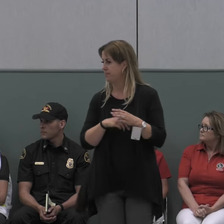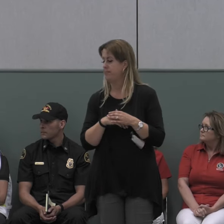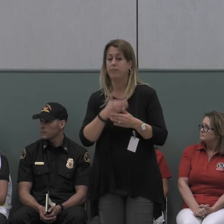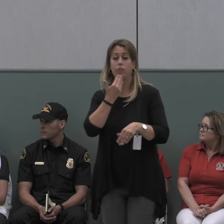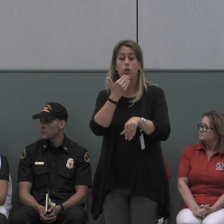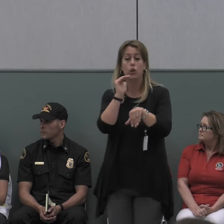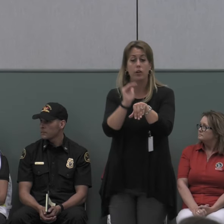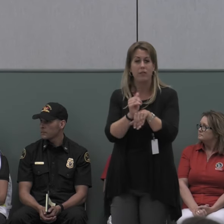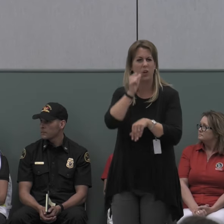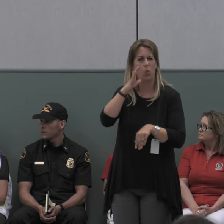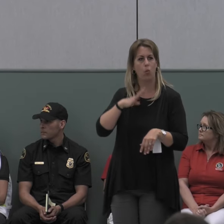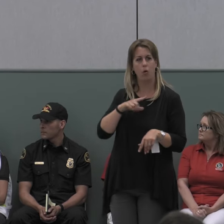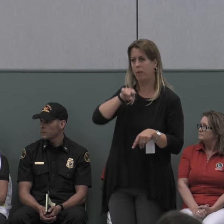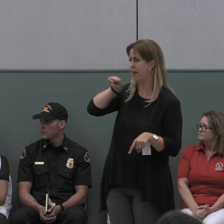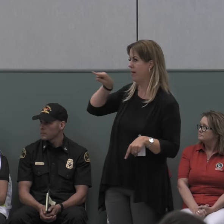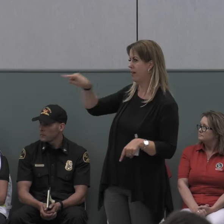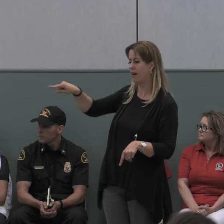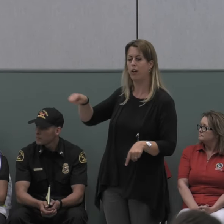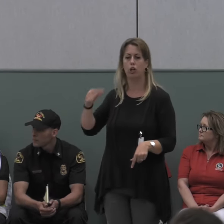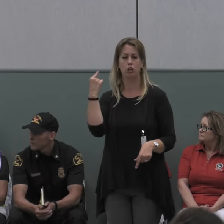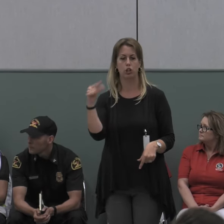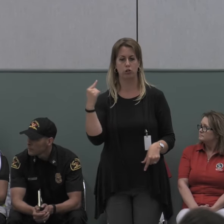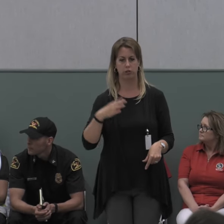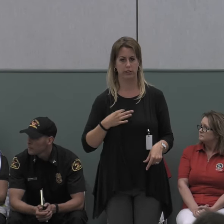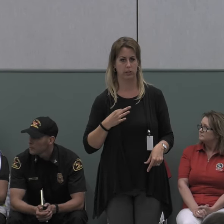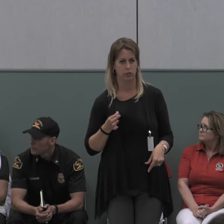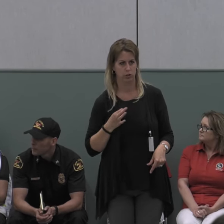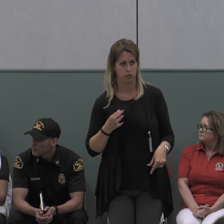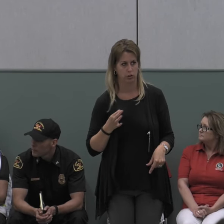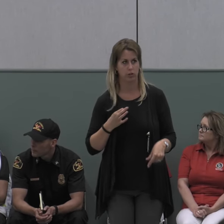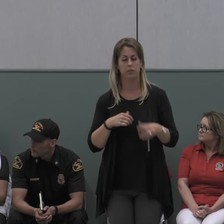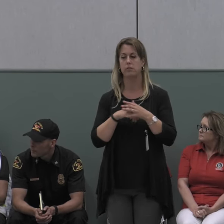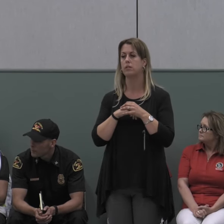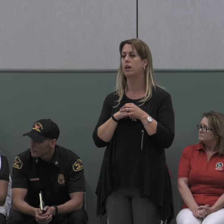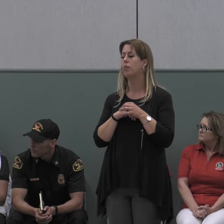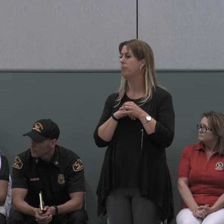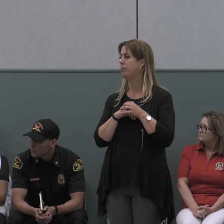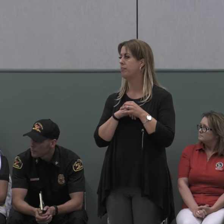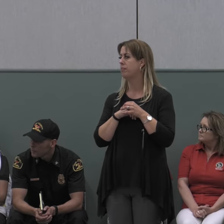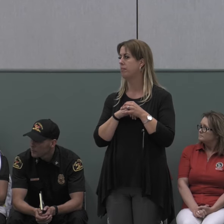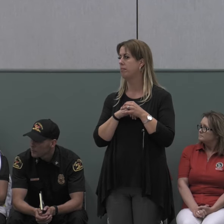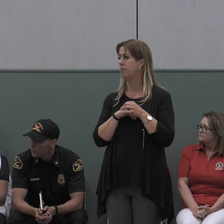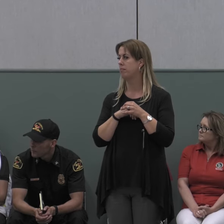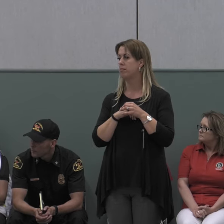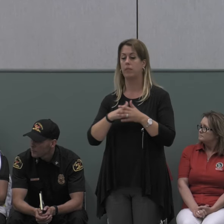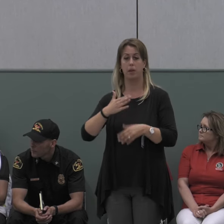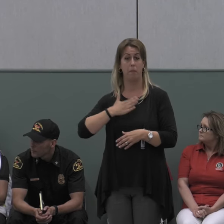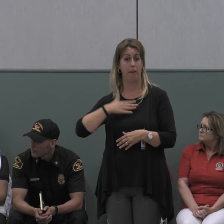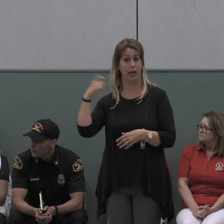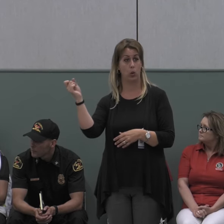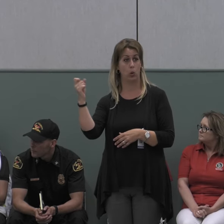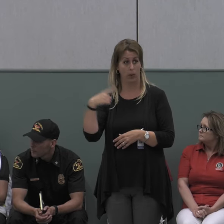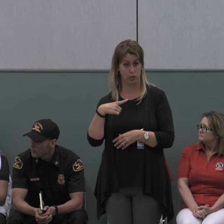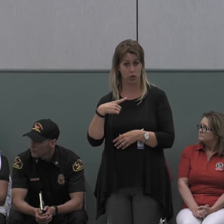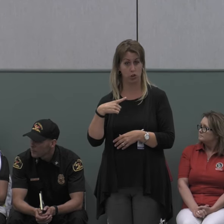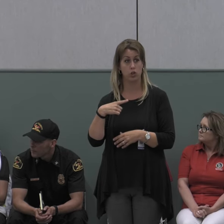good evening, everyone. And yes, we can do this. My question is,